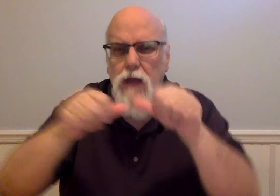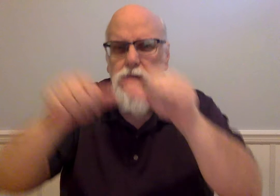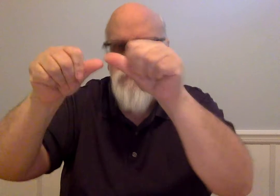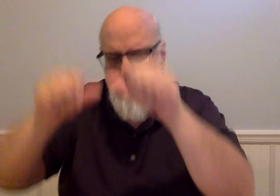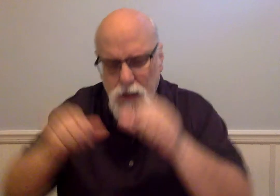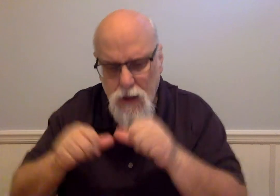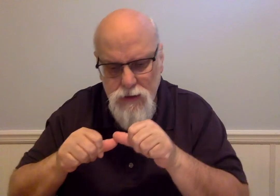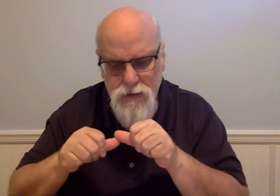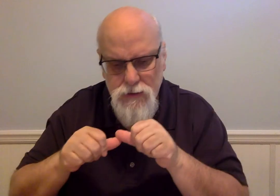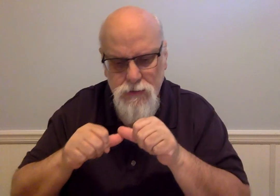places,